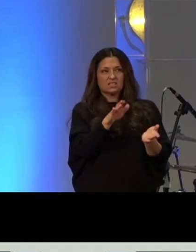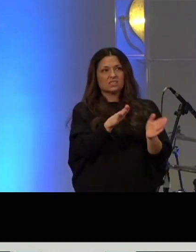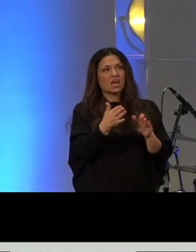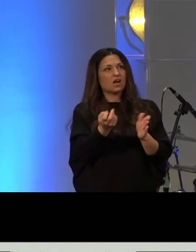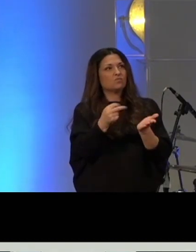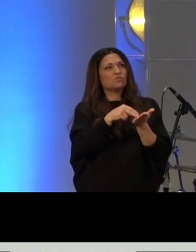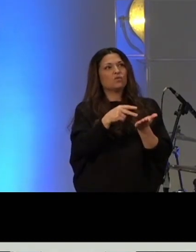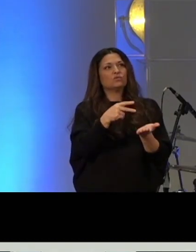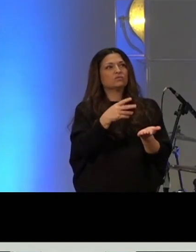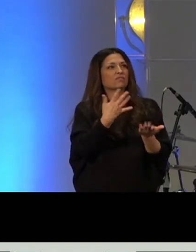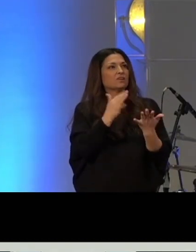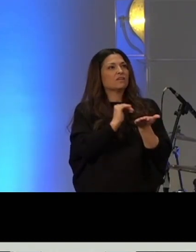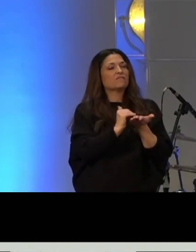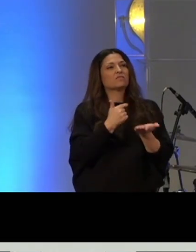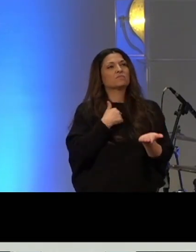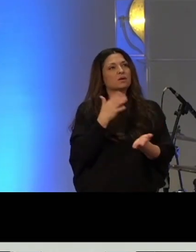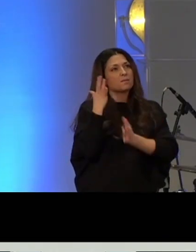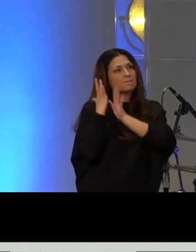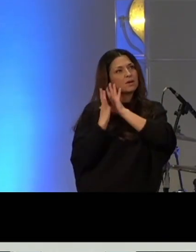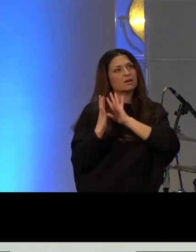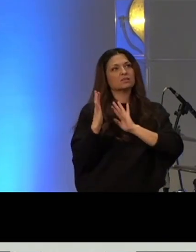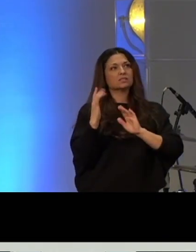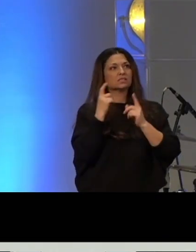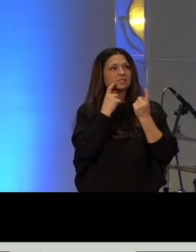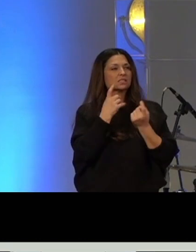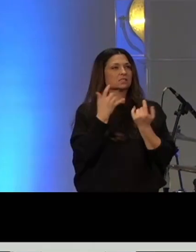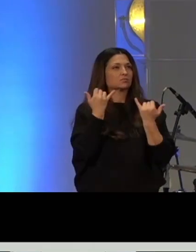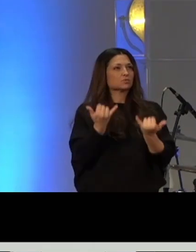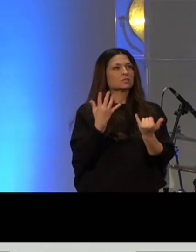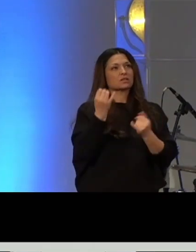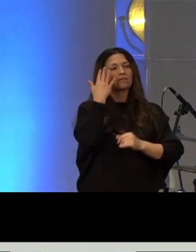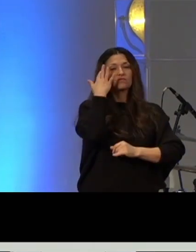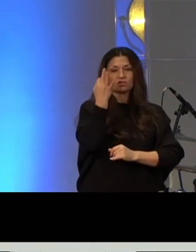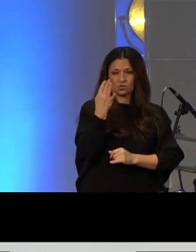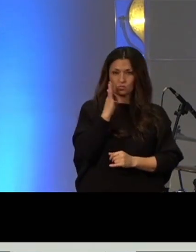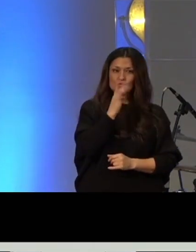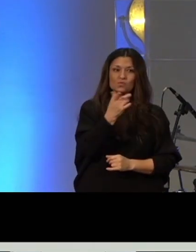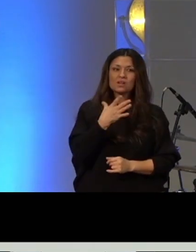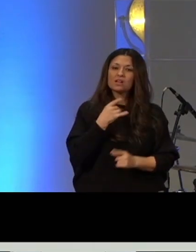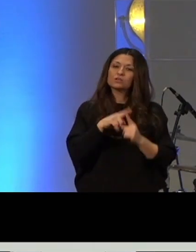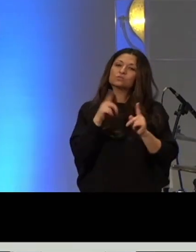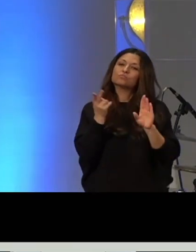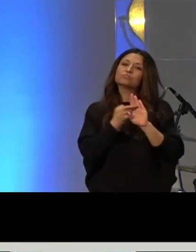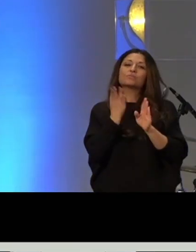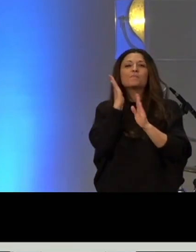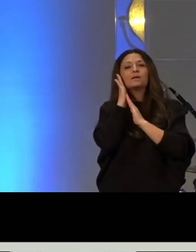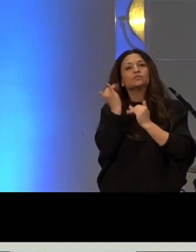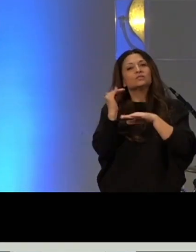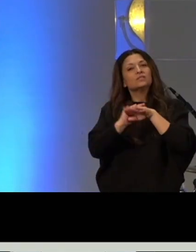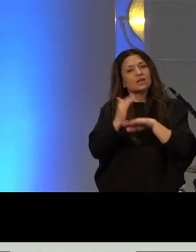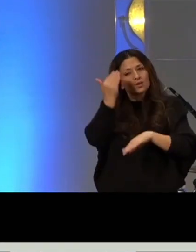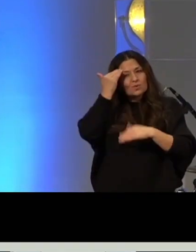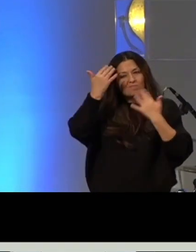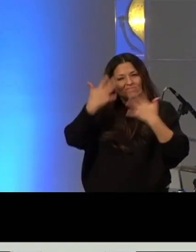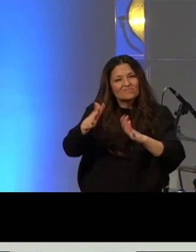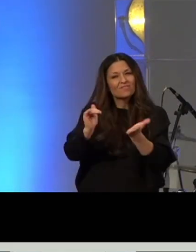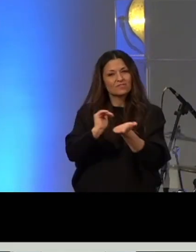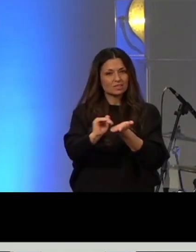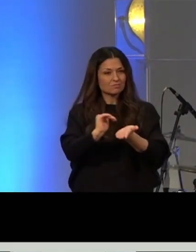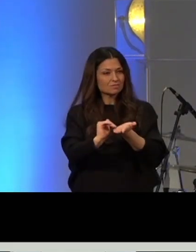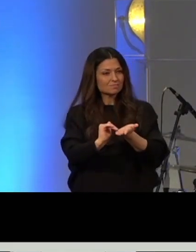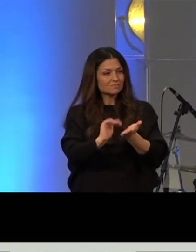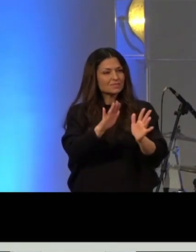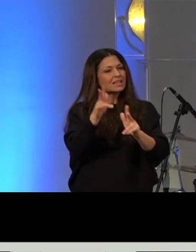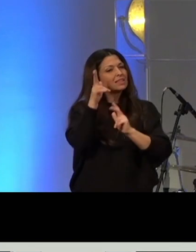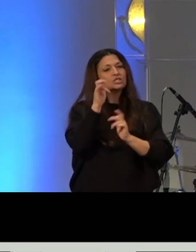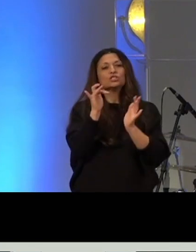sins, past and present and future. Wouldn't you like to be able to go to bed at night knowing you're forgiven? Listen, Jesus